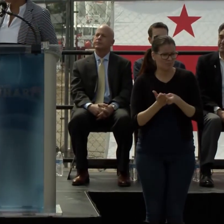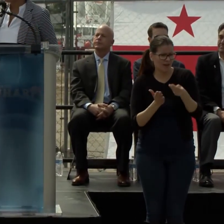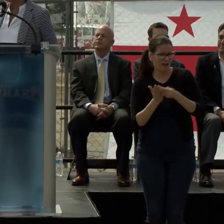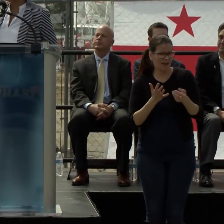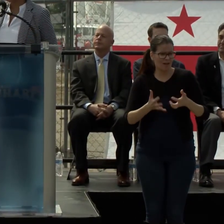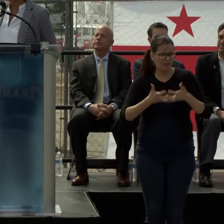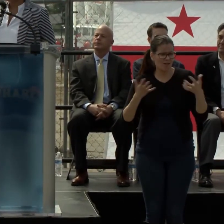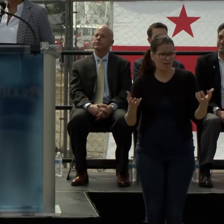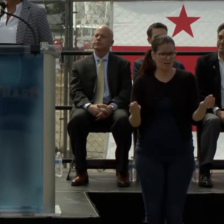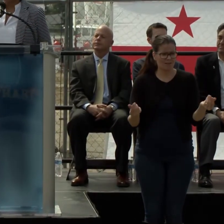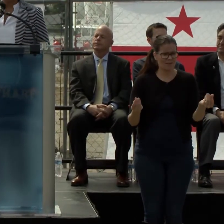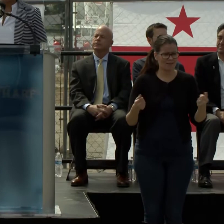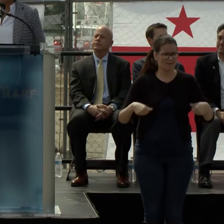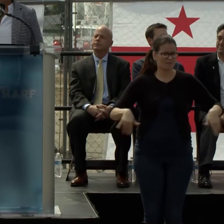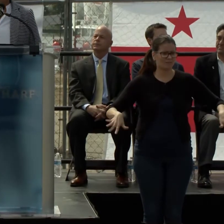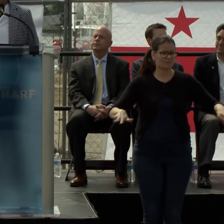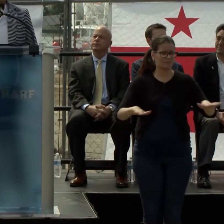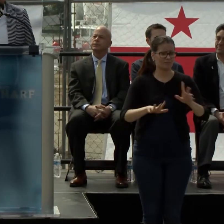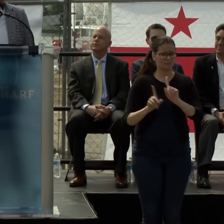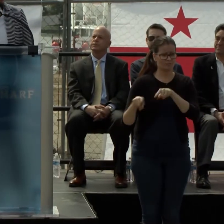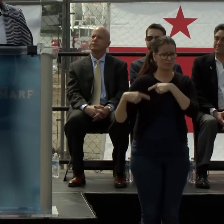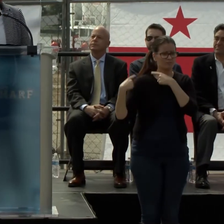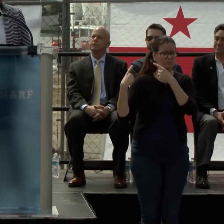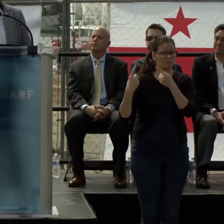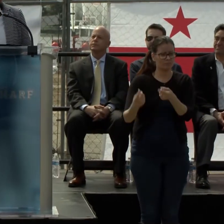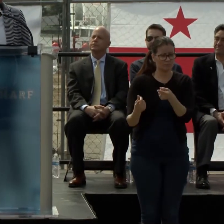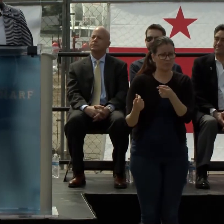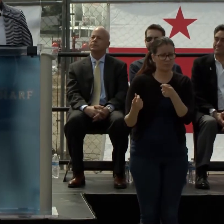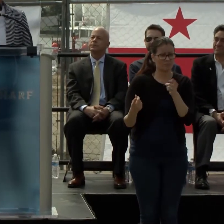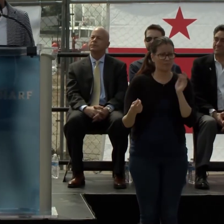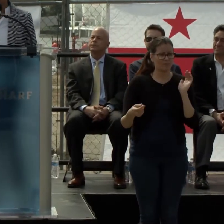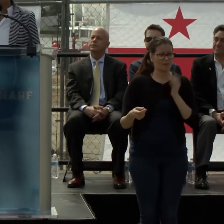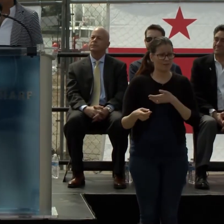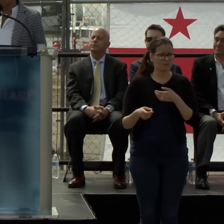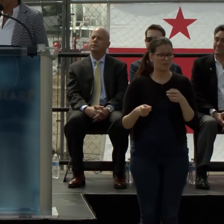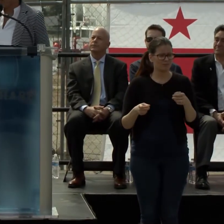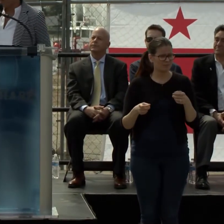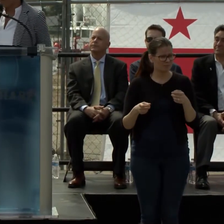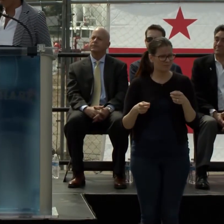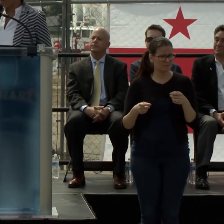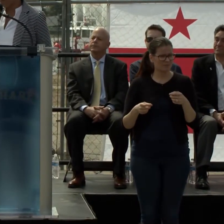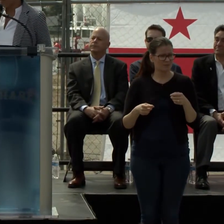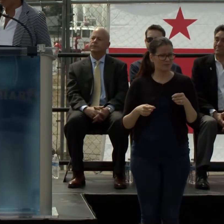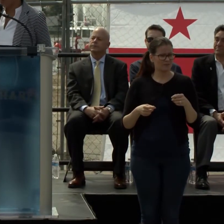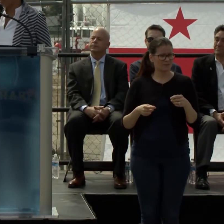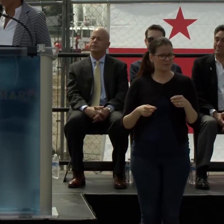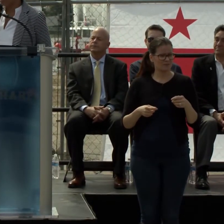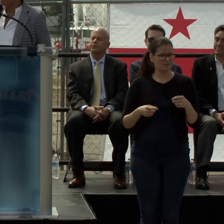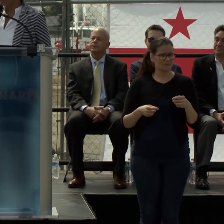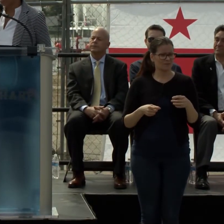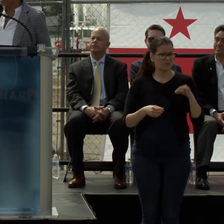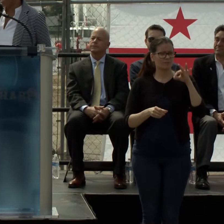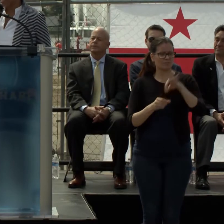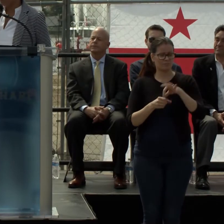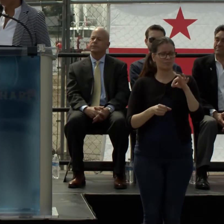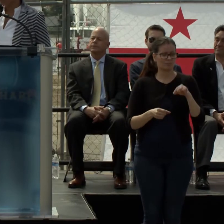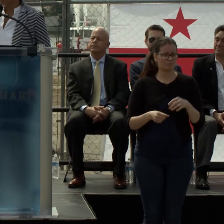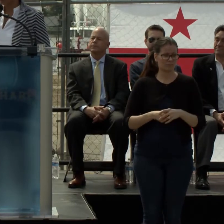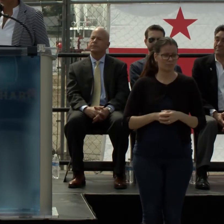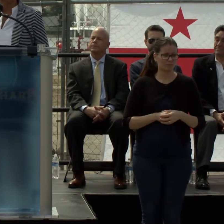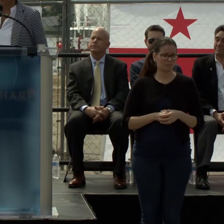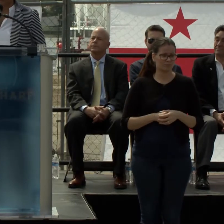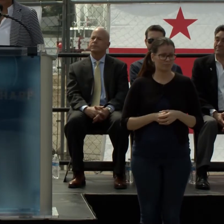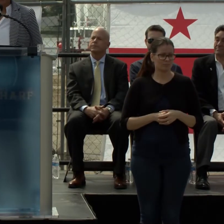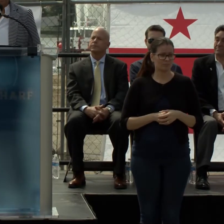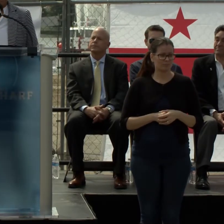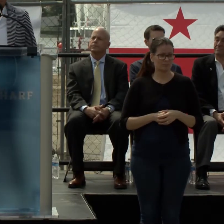in our jurisdiction that is decided by the residents of the District of Columbia how we